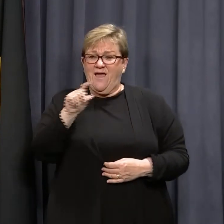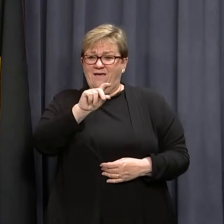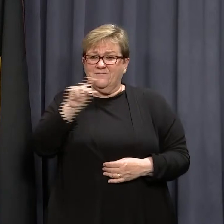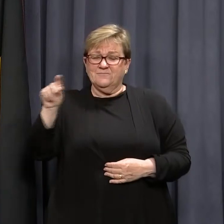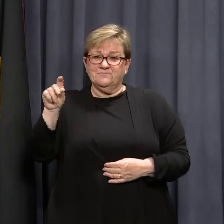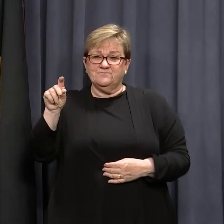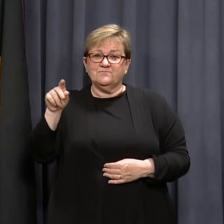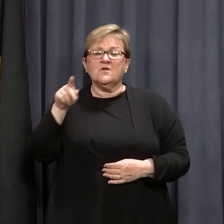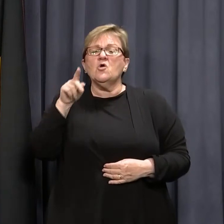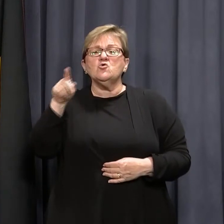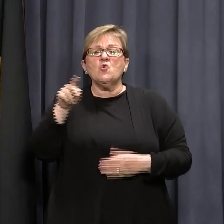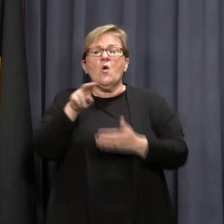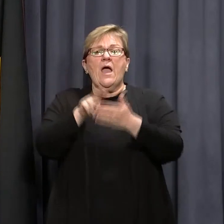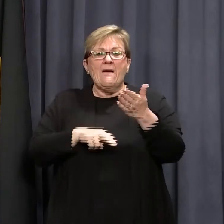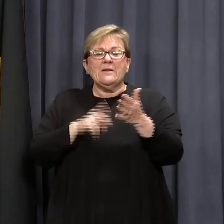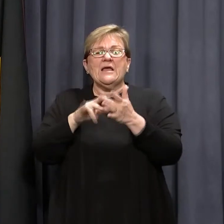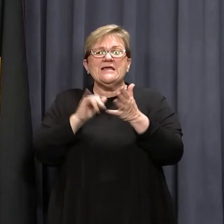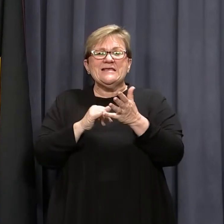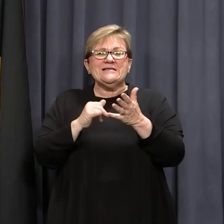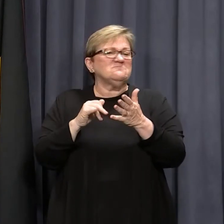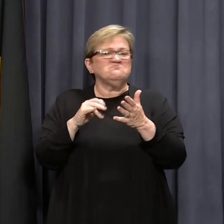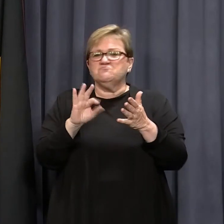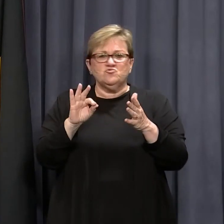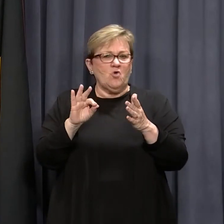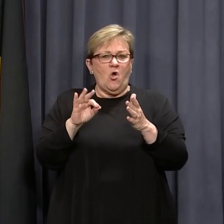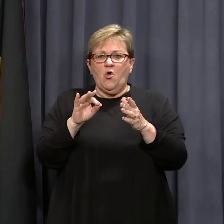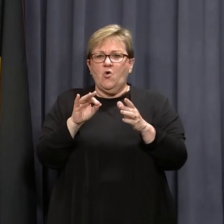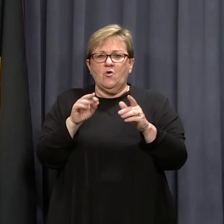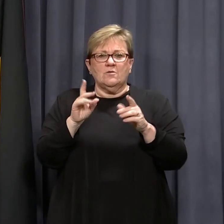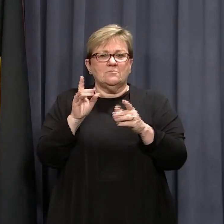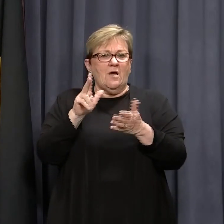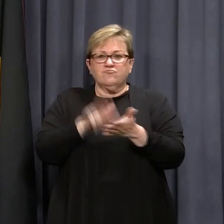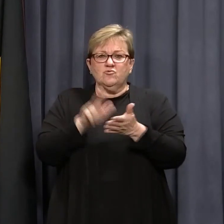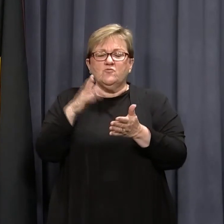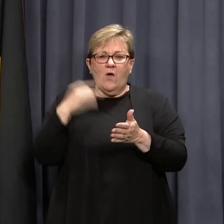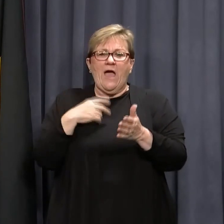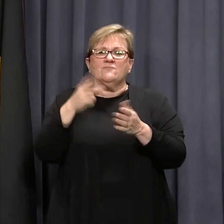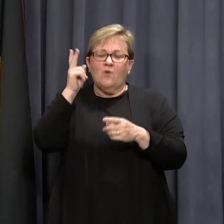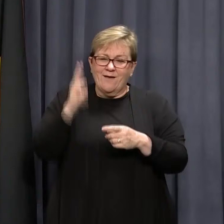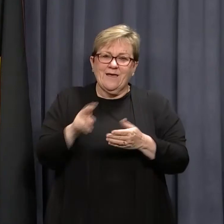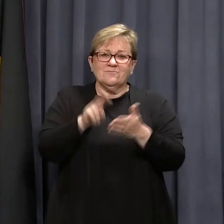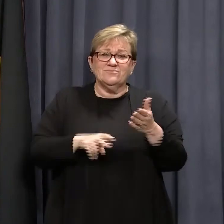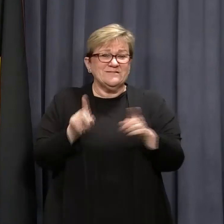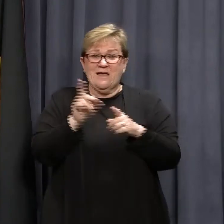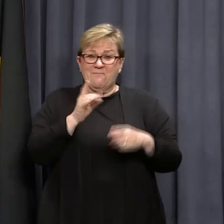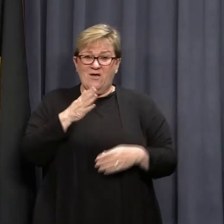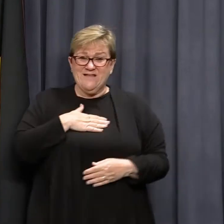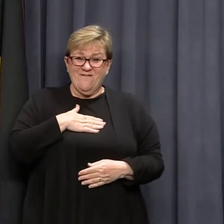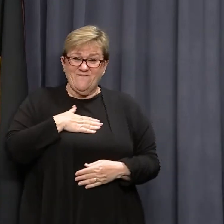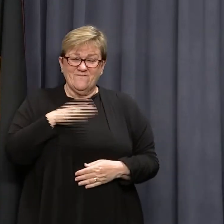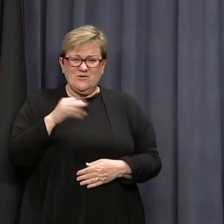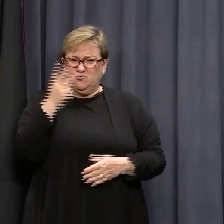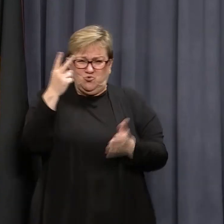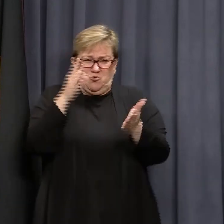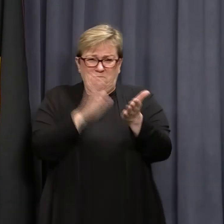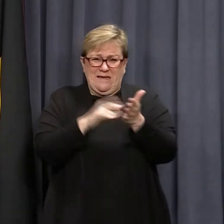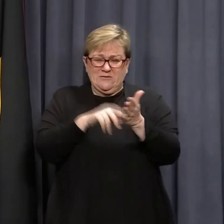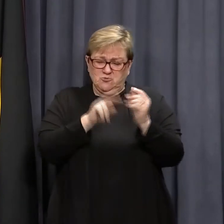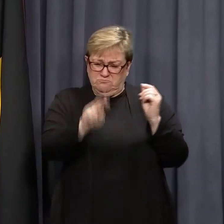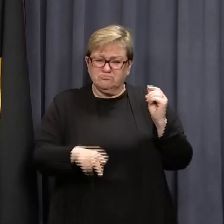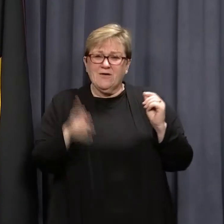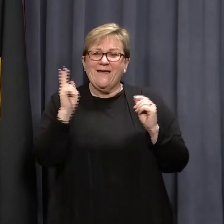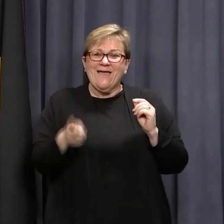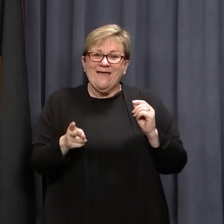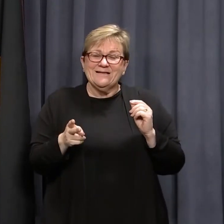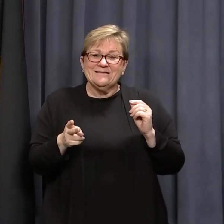them, your application is no longer approved, you will need to reapply. I did it myself, it took me about 2 minutes. And